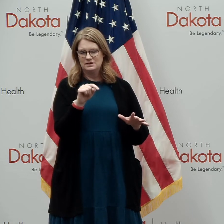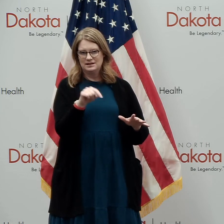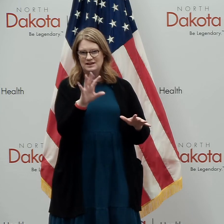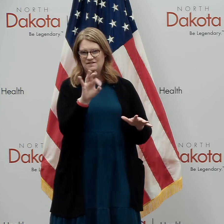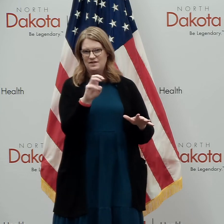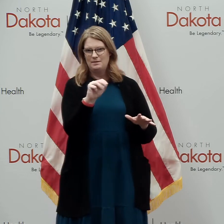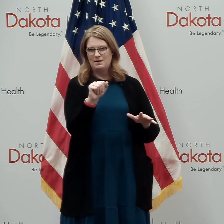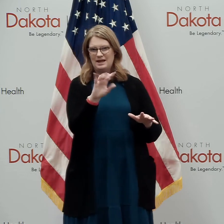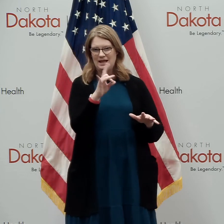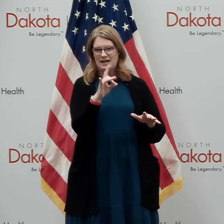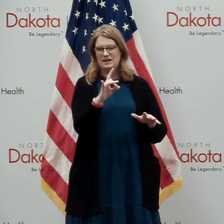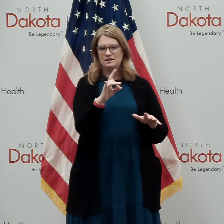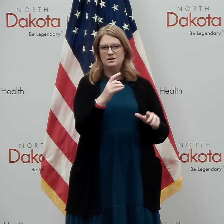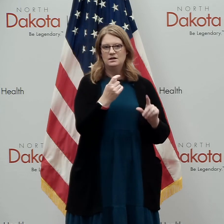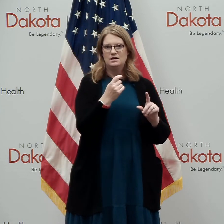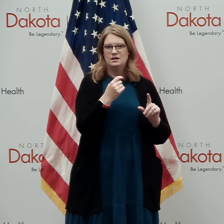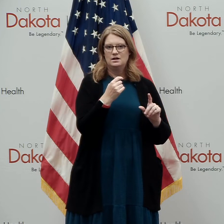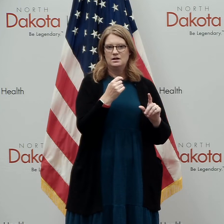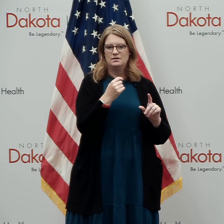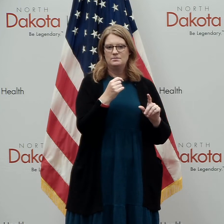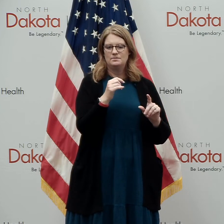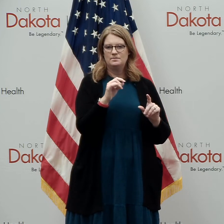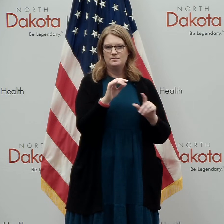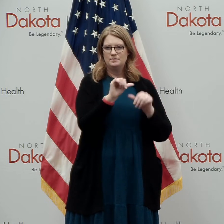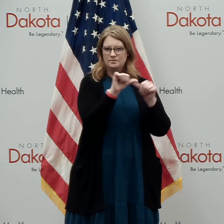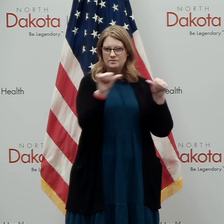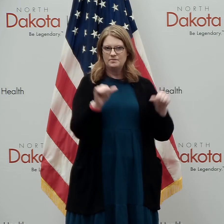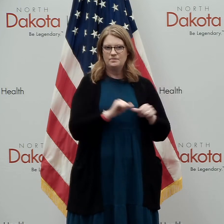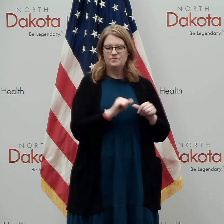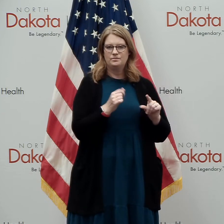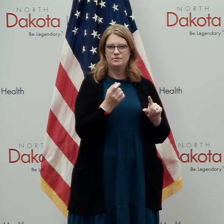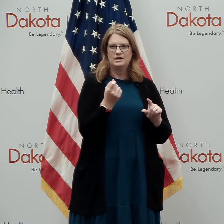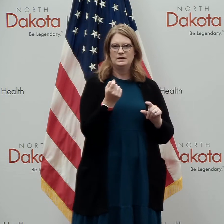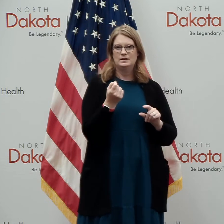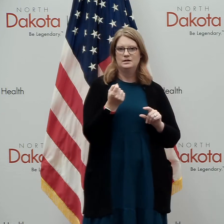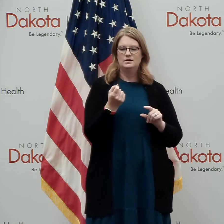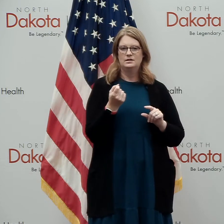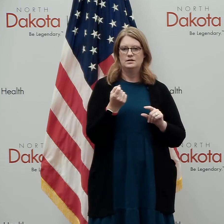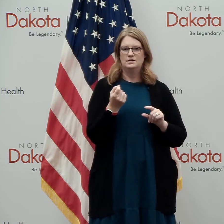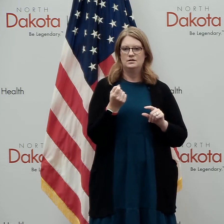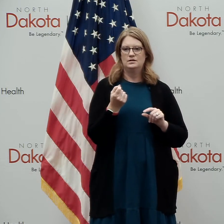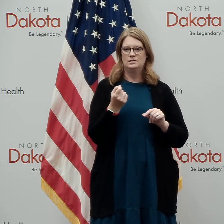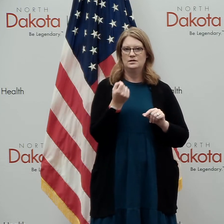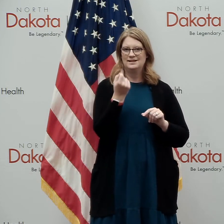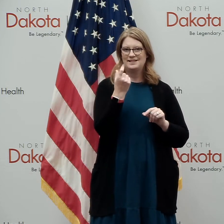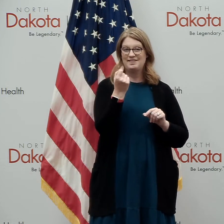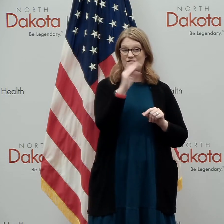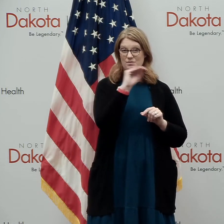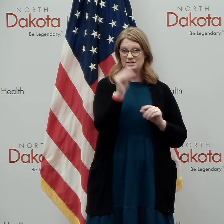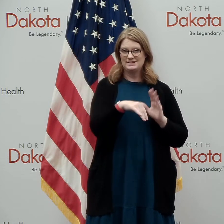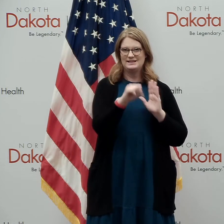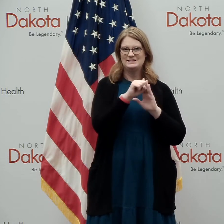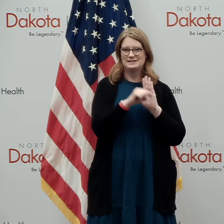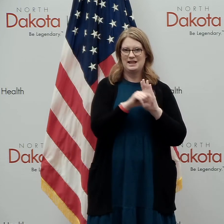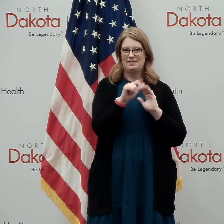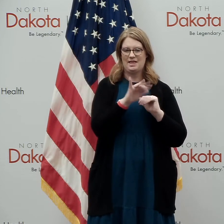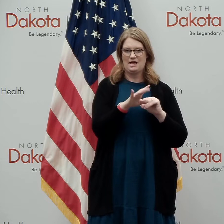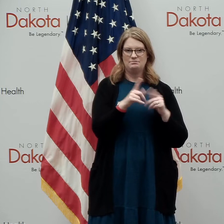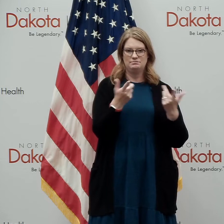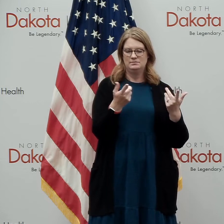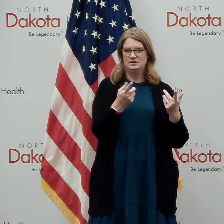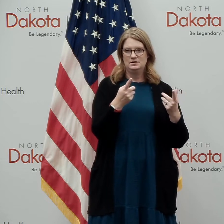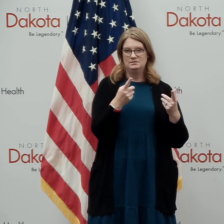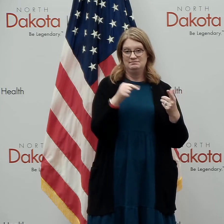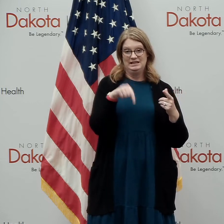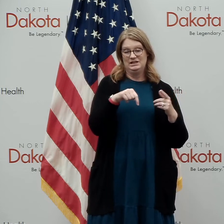Dakota. 11% of the tests done in state-owned labs in the nation have been done in North Dakota. We're a state that does not have a commercial